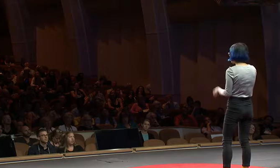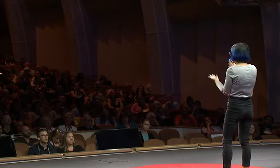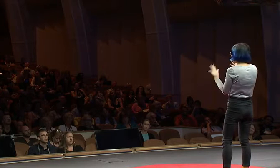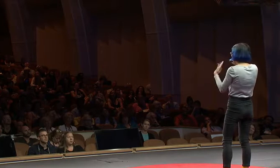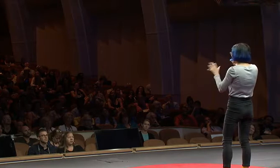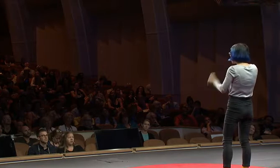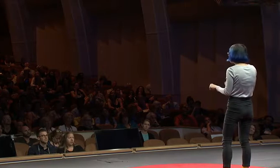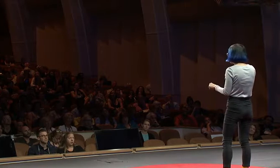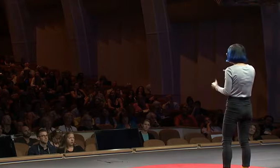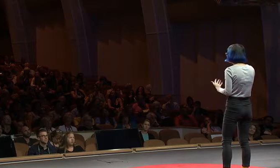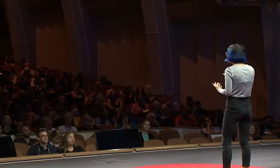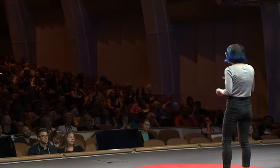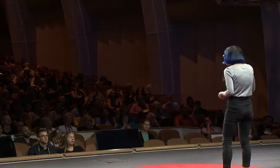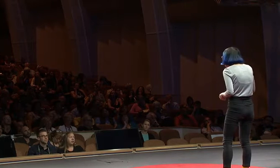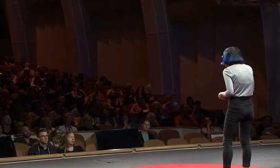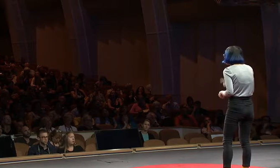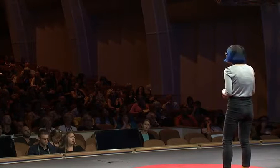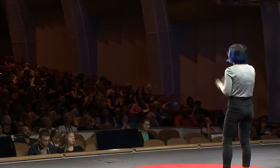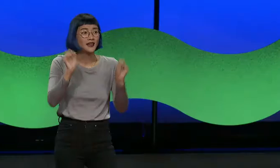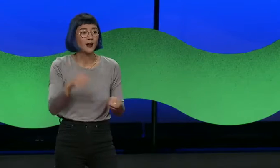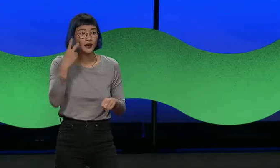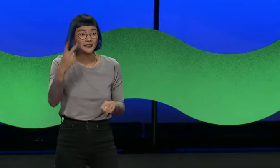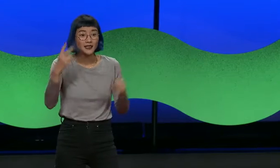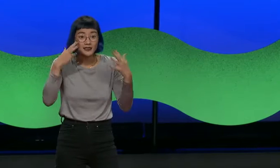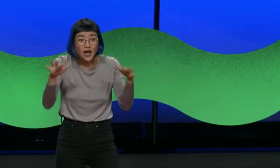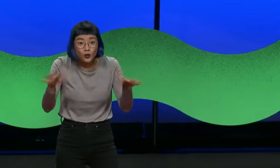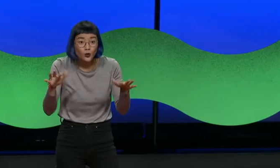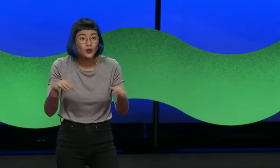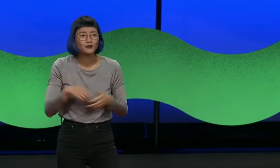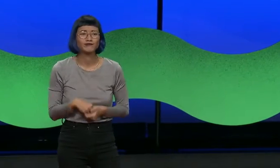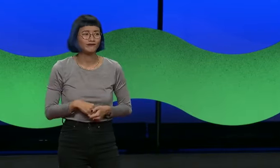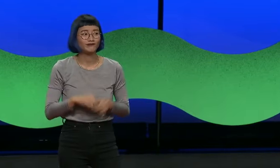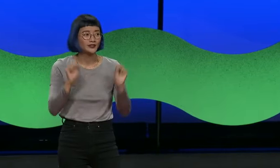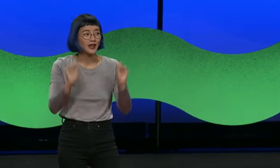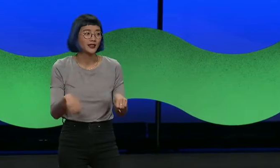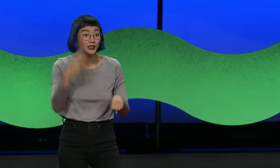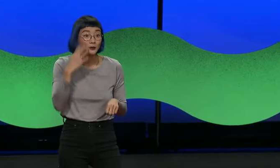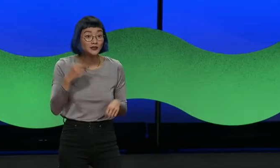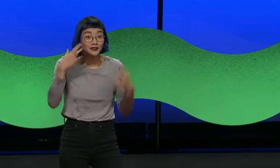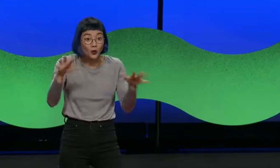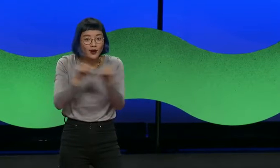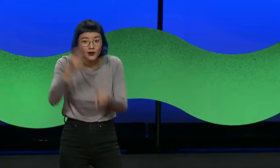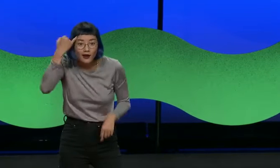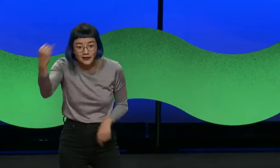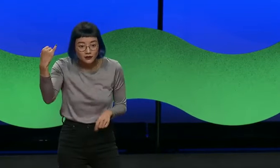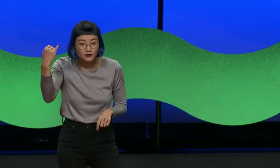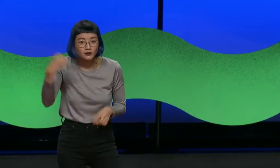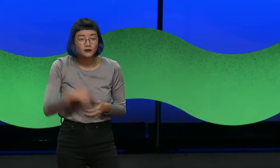just experienced through the ears. It could be felt tactually, or experienced as a visual, or even as an